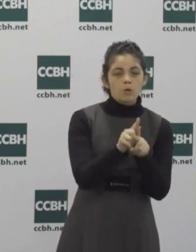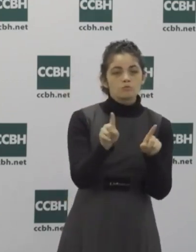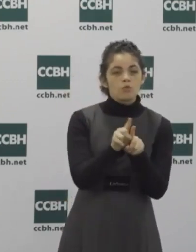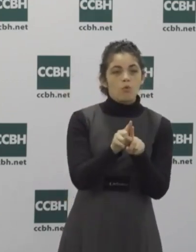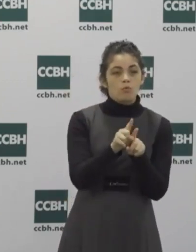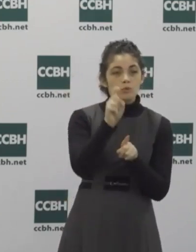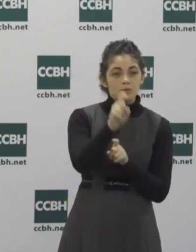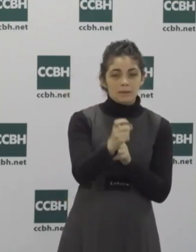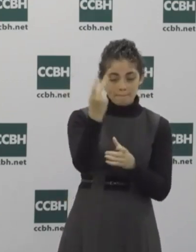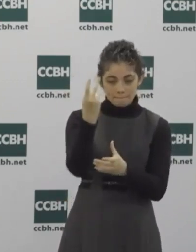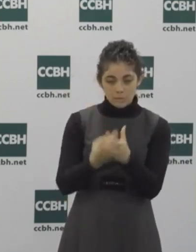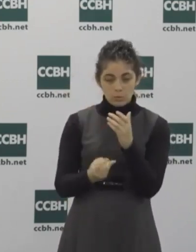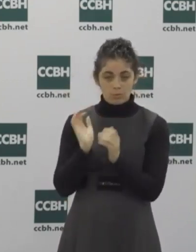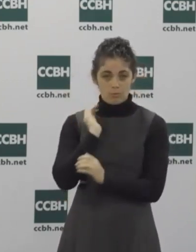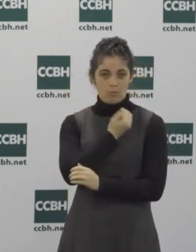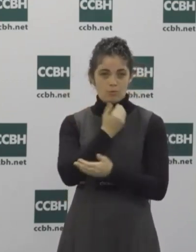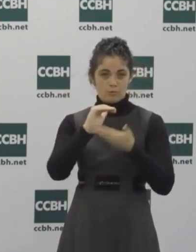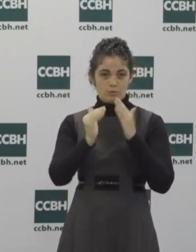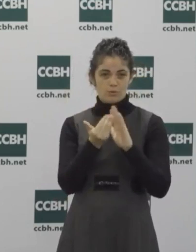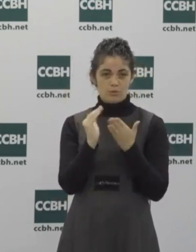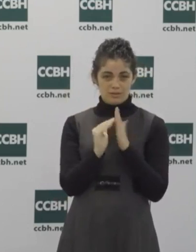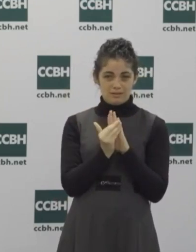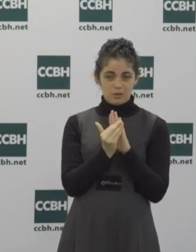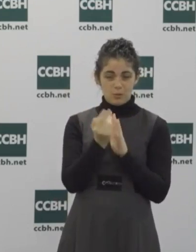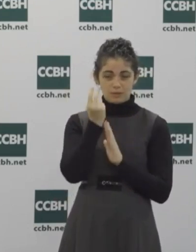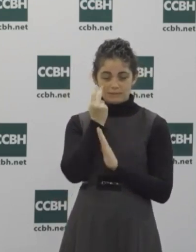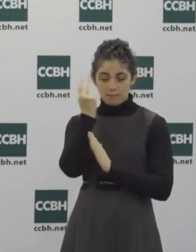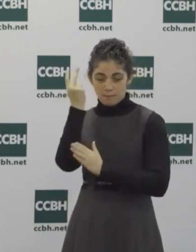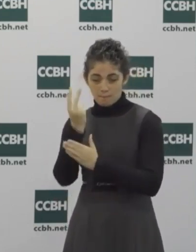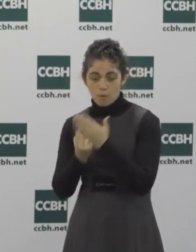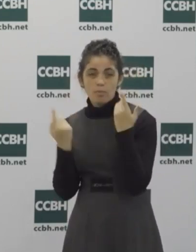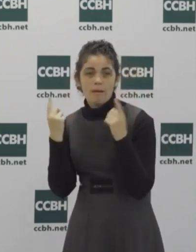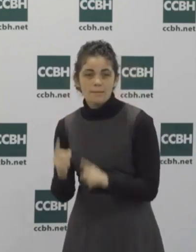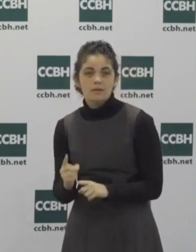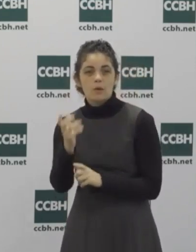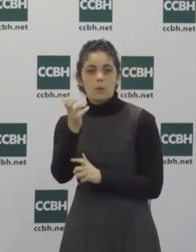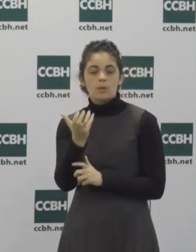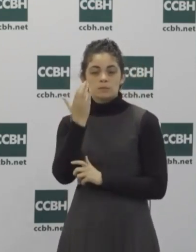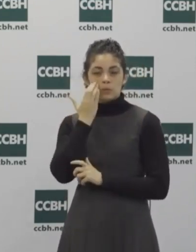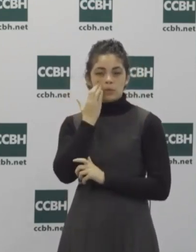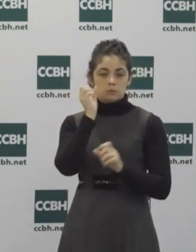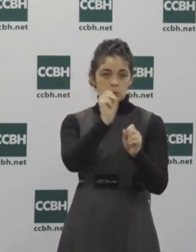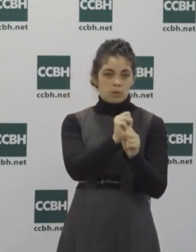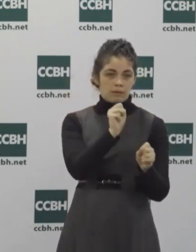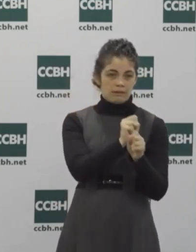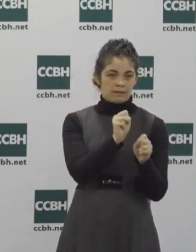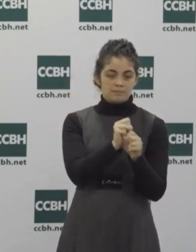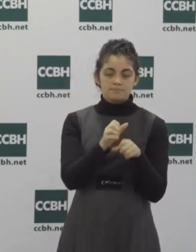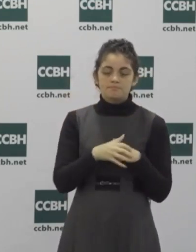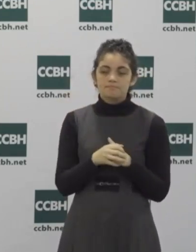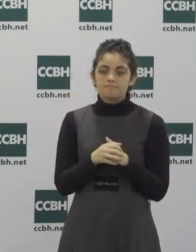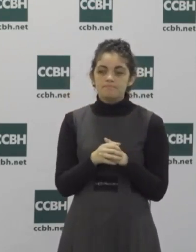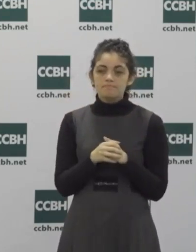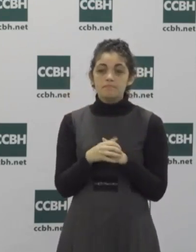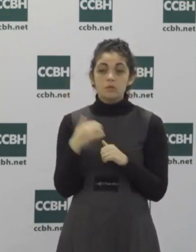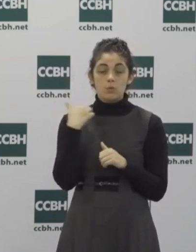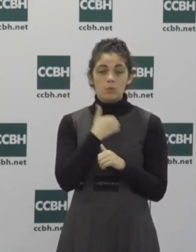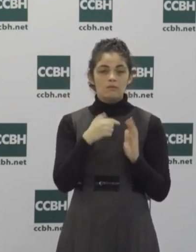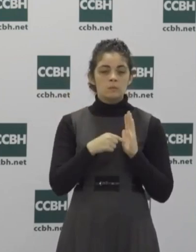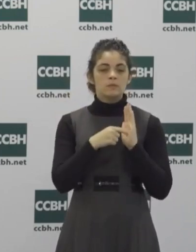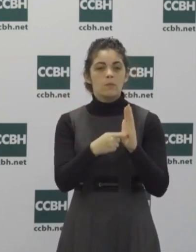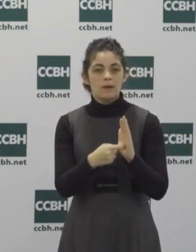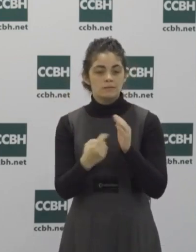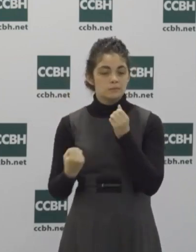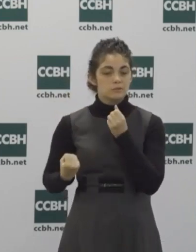on, when you flip your switch, people expect that to work. And the public health system has an obligation to be there